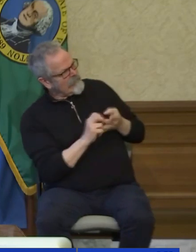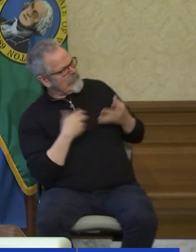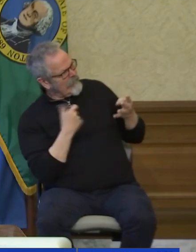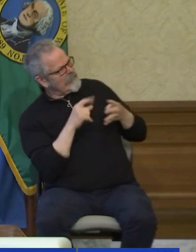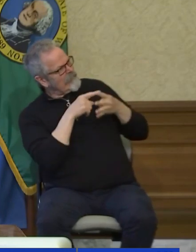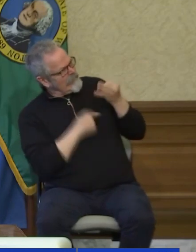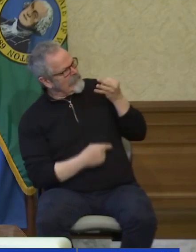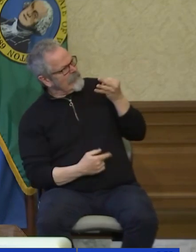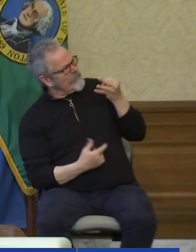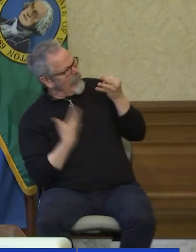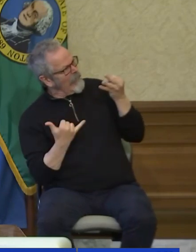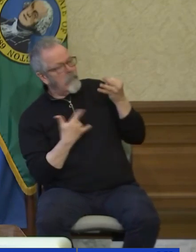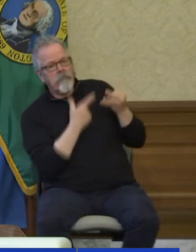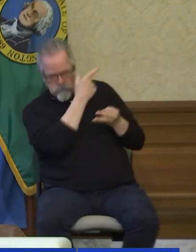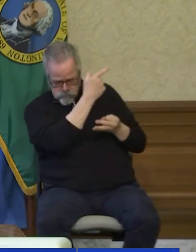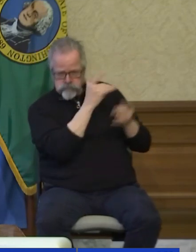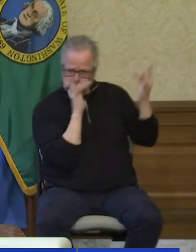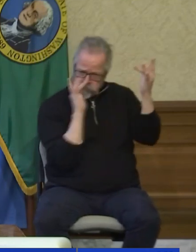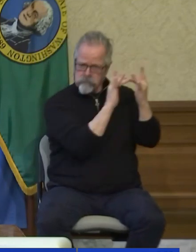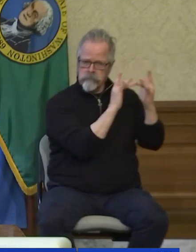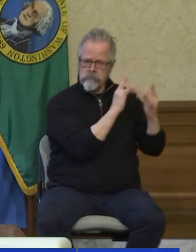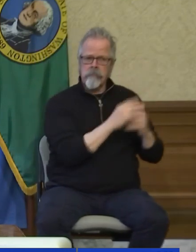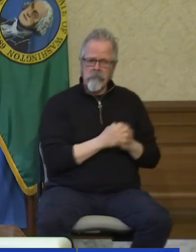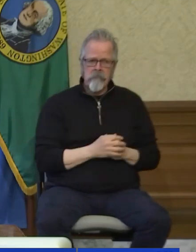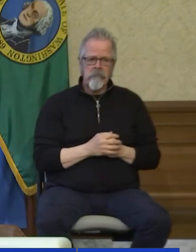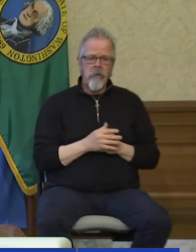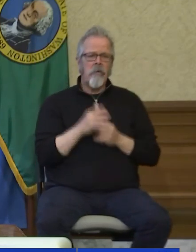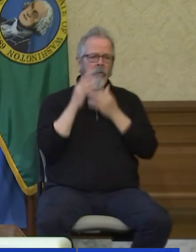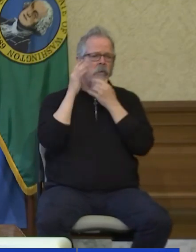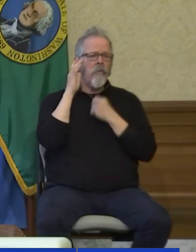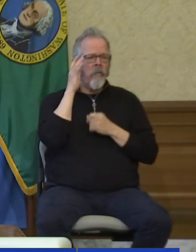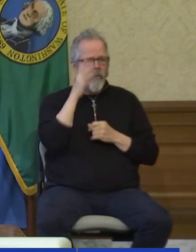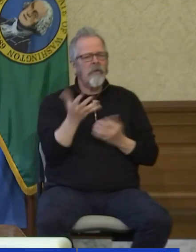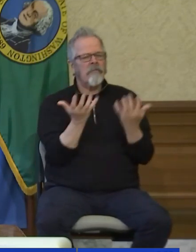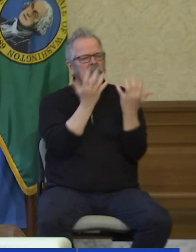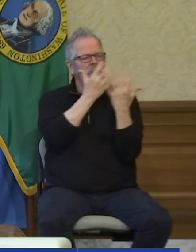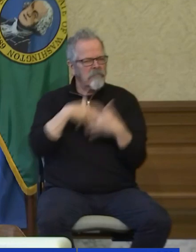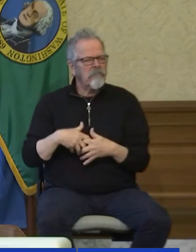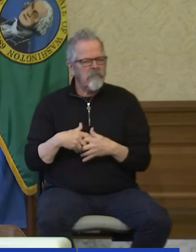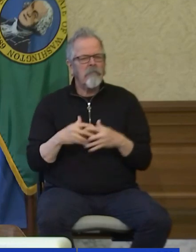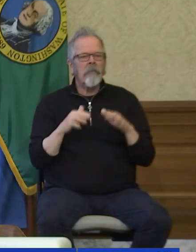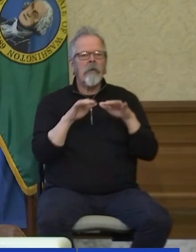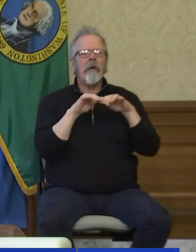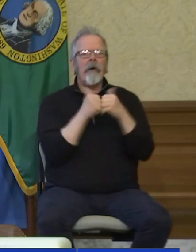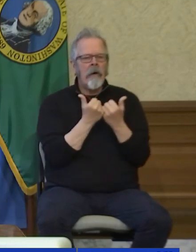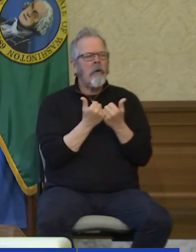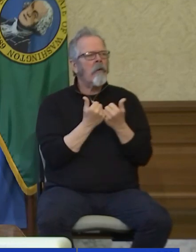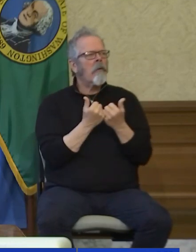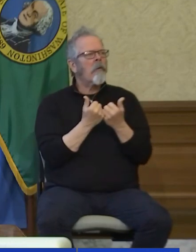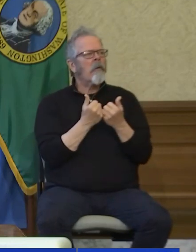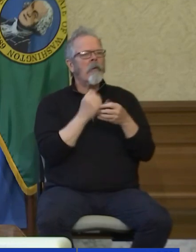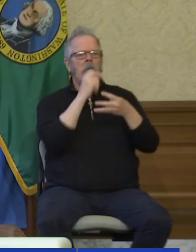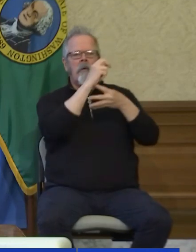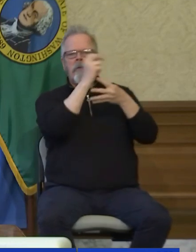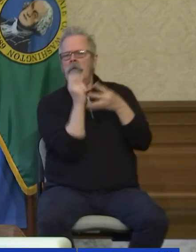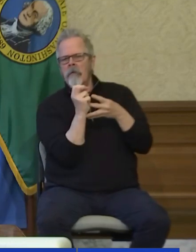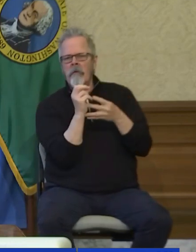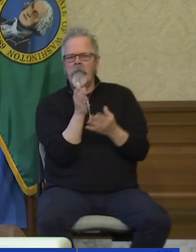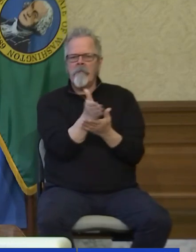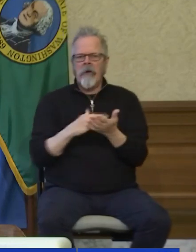for a variance. So we're going to continue to look at the data as we have. We're going to make adjustments accordingly.